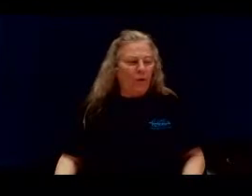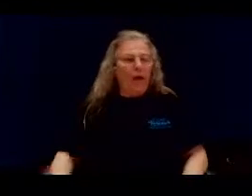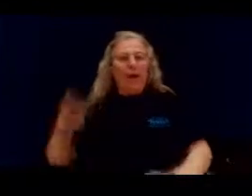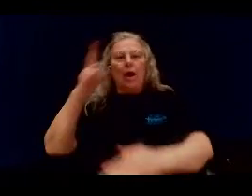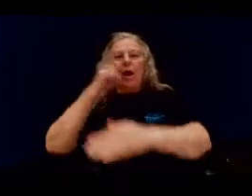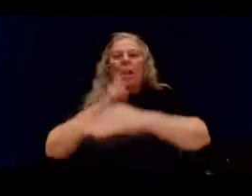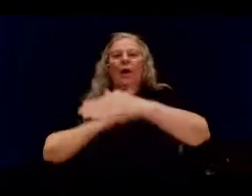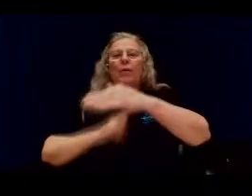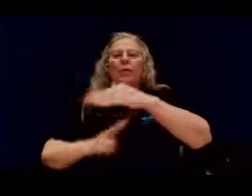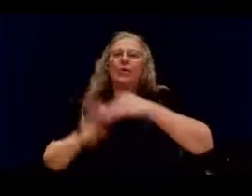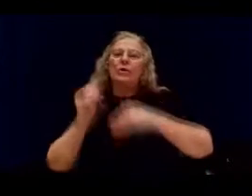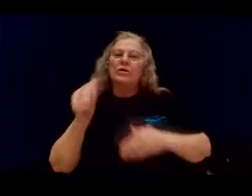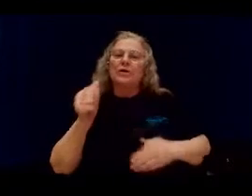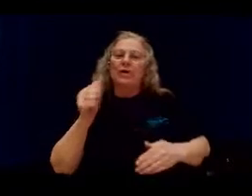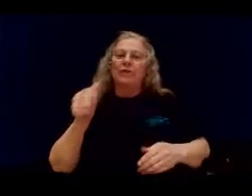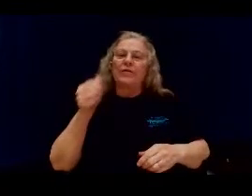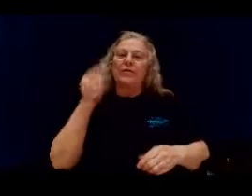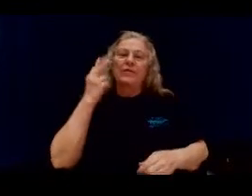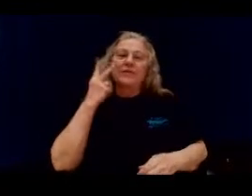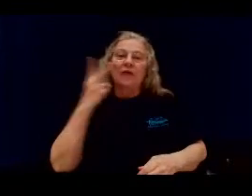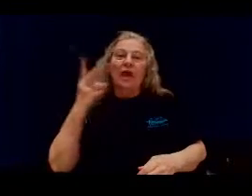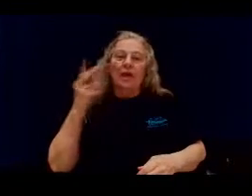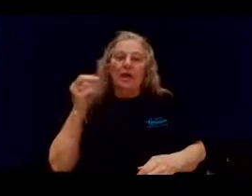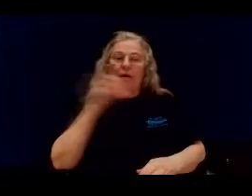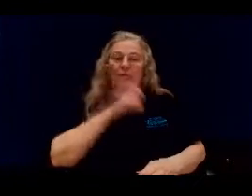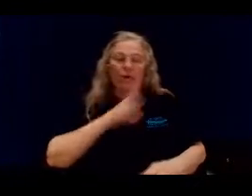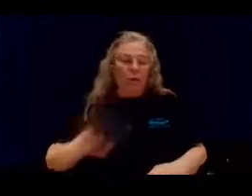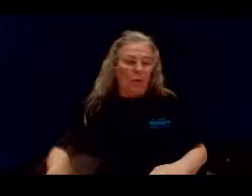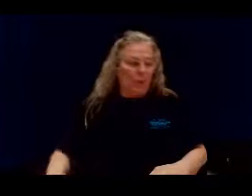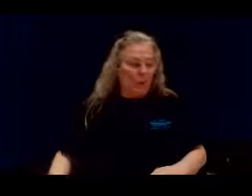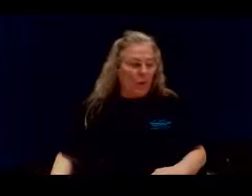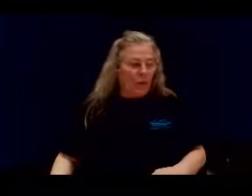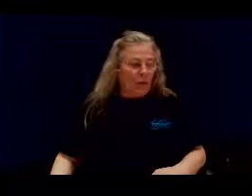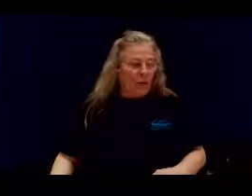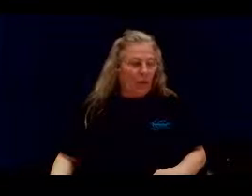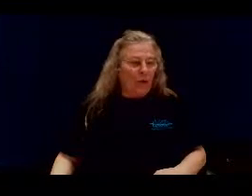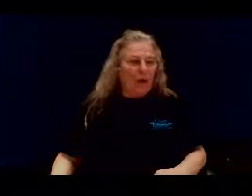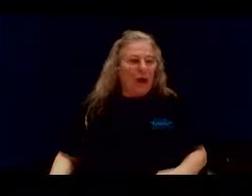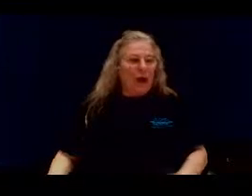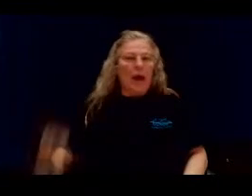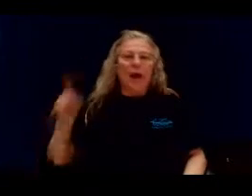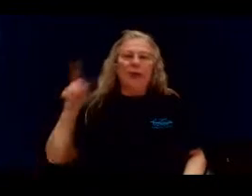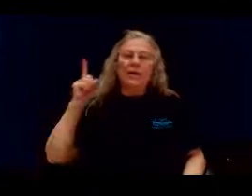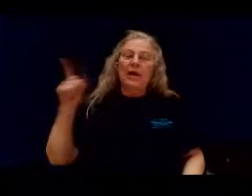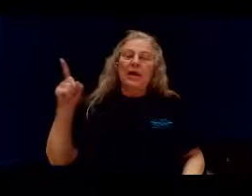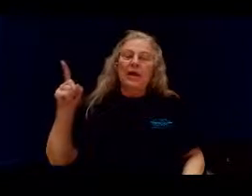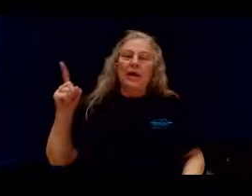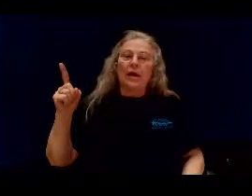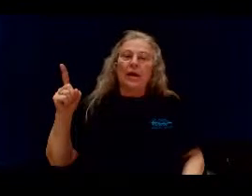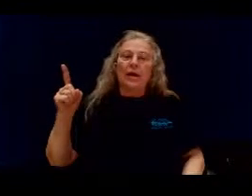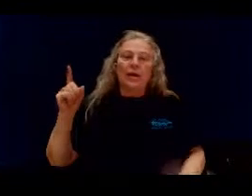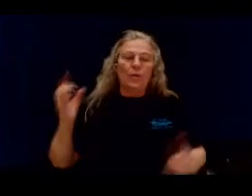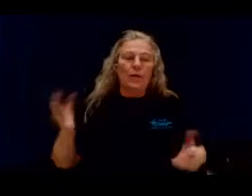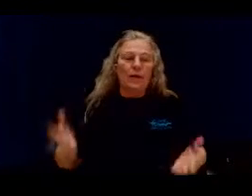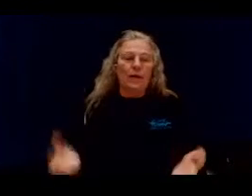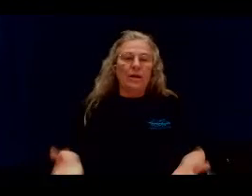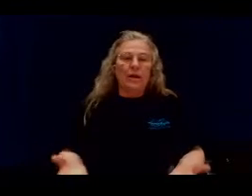Lord. Humble yourself in the sight of the Lord, and He will